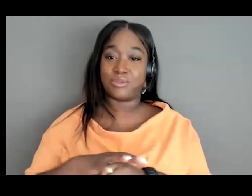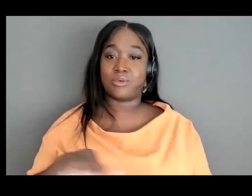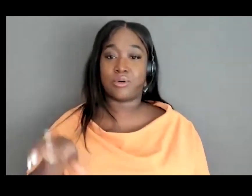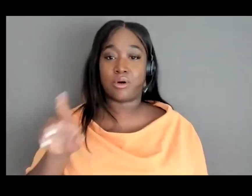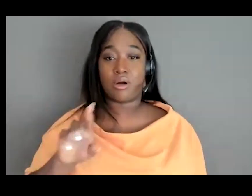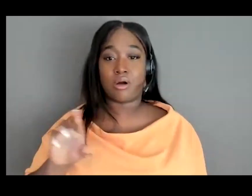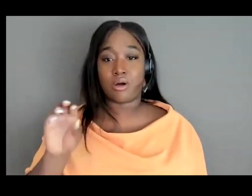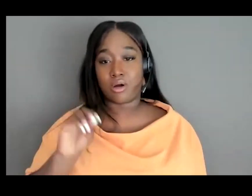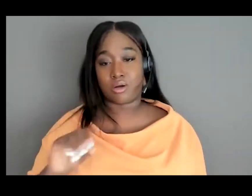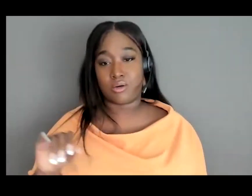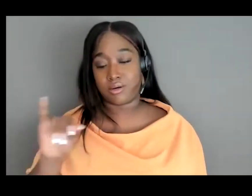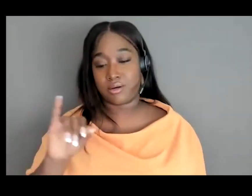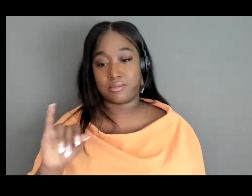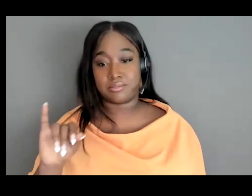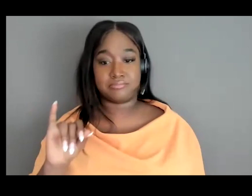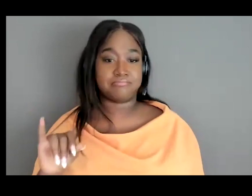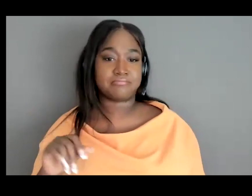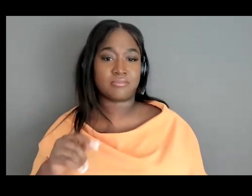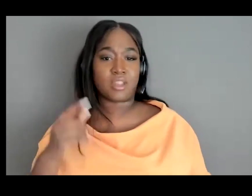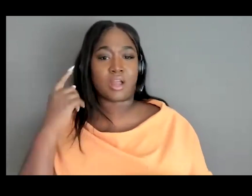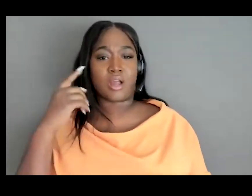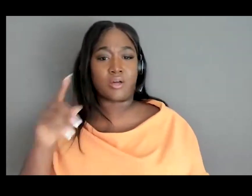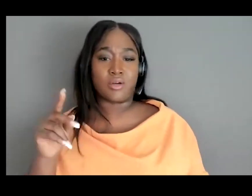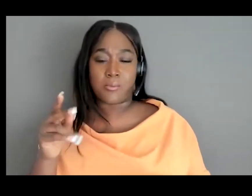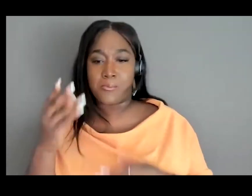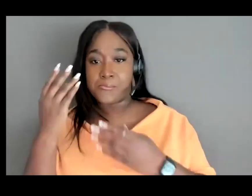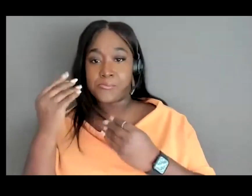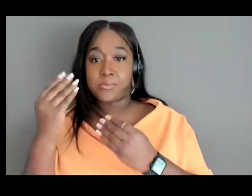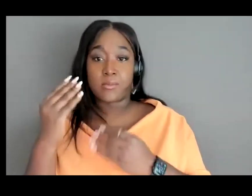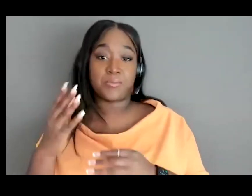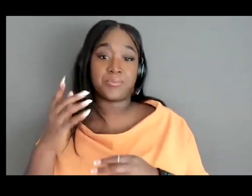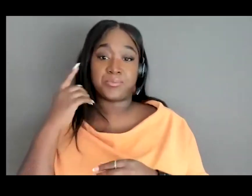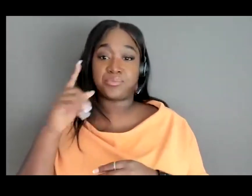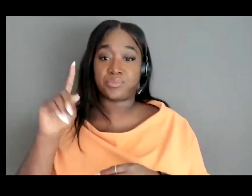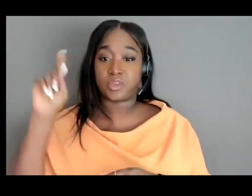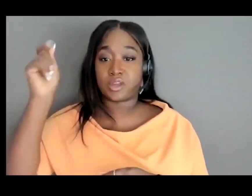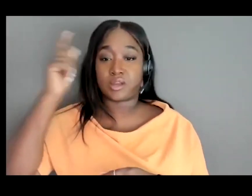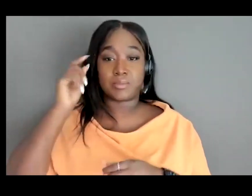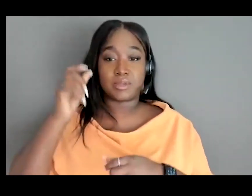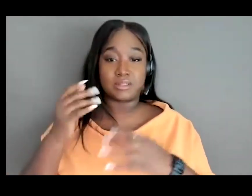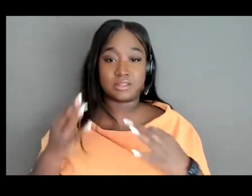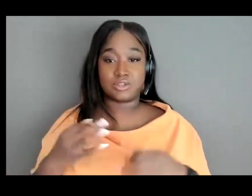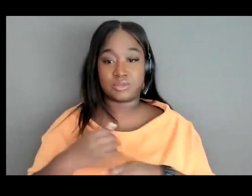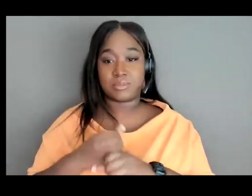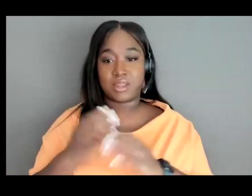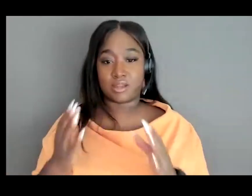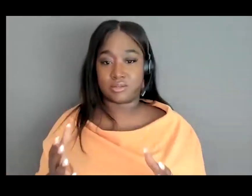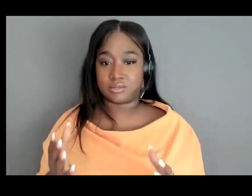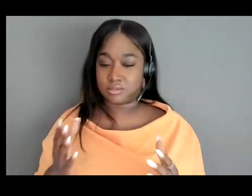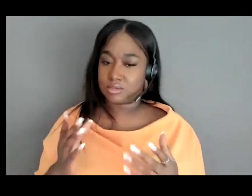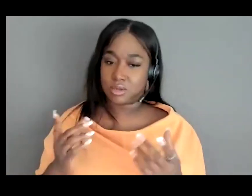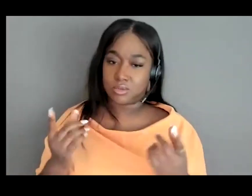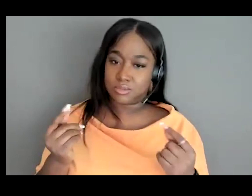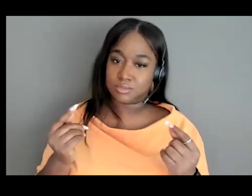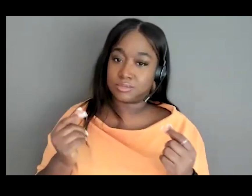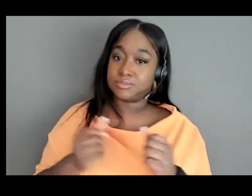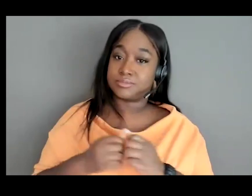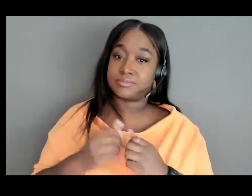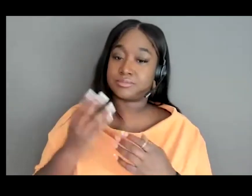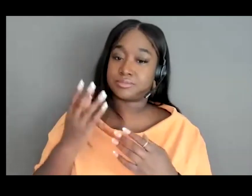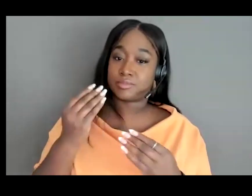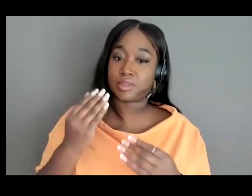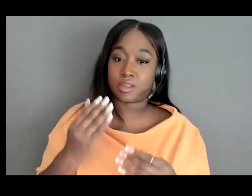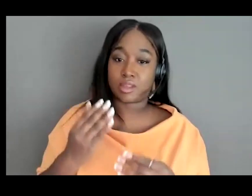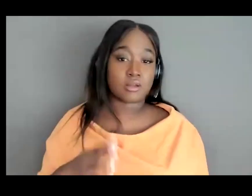Key data for any government decision makers. And what do they use that information